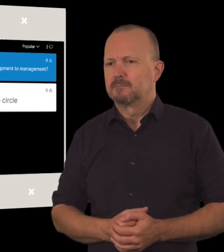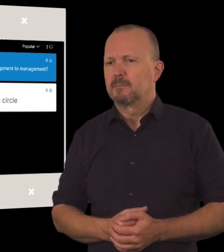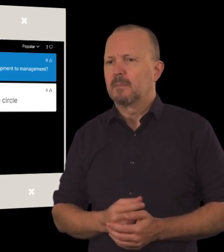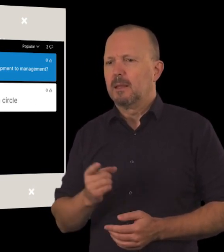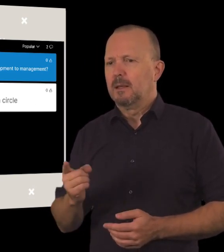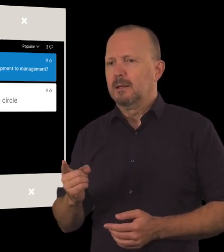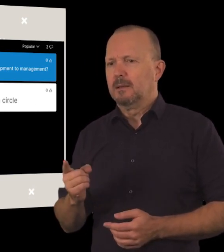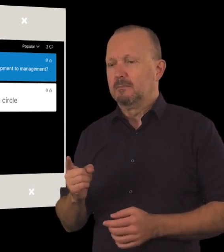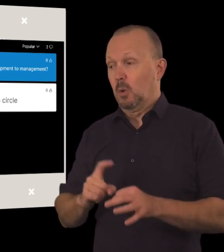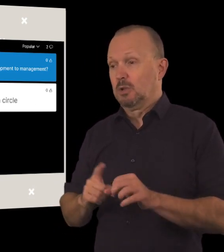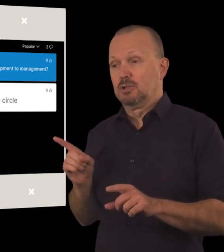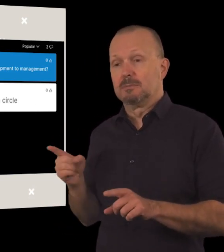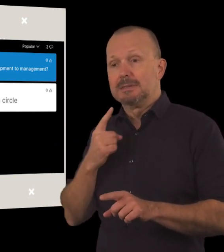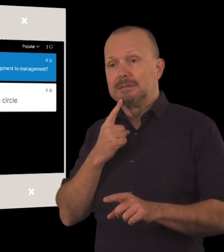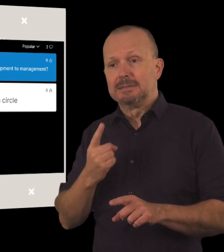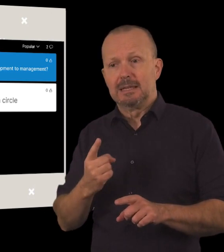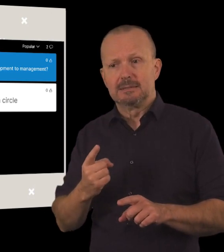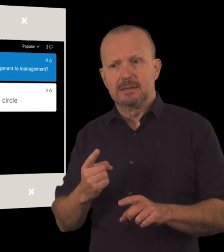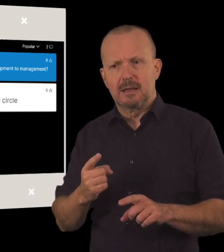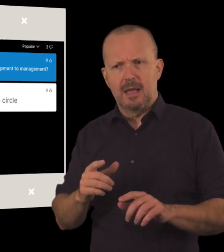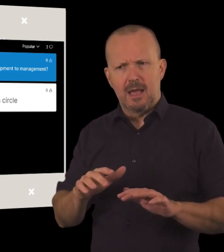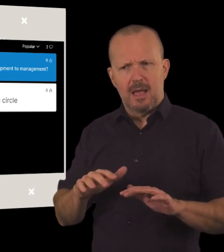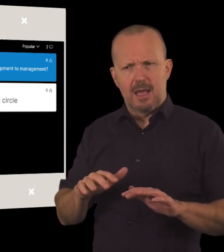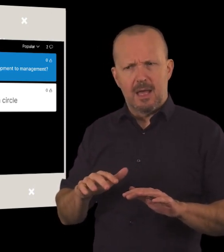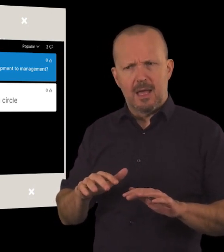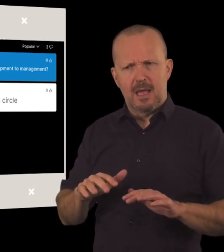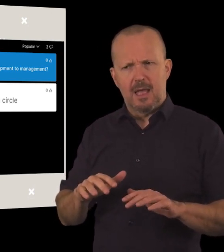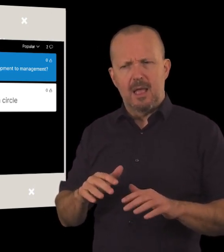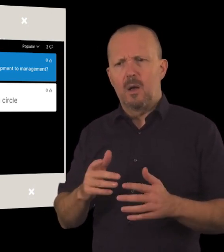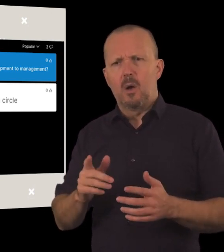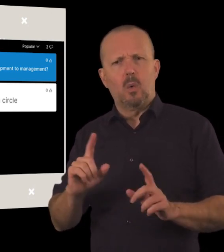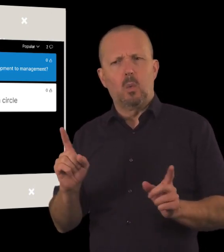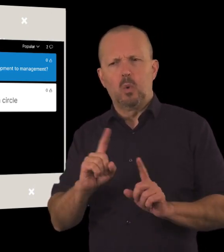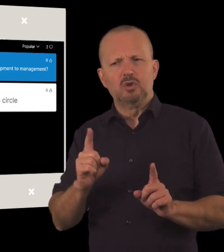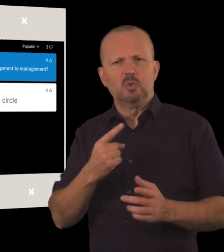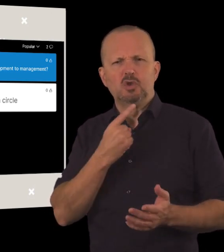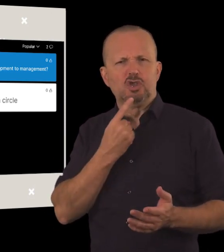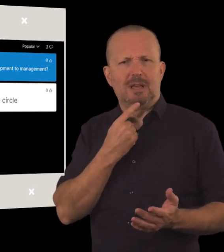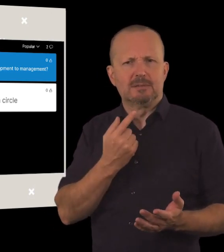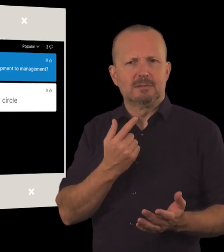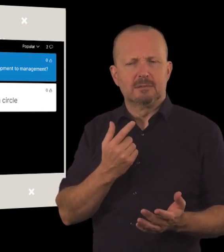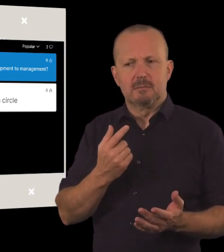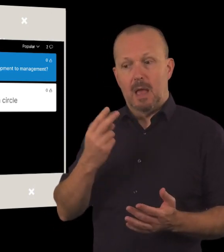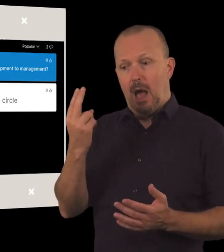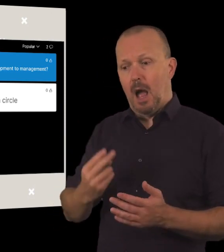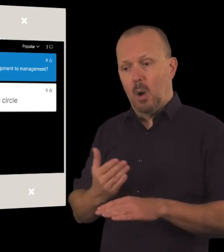you suggest art workers to suggest professional development to management? And how would you go about